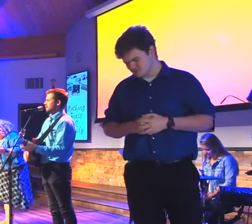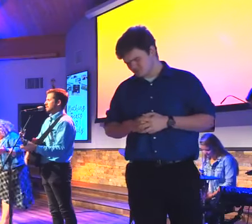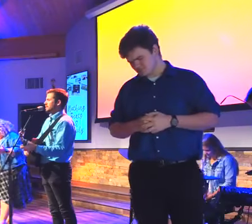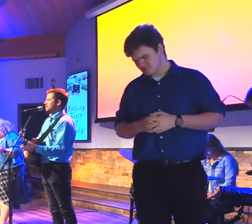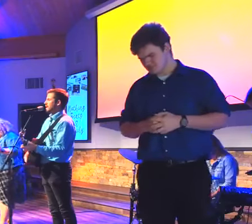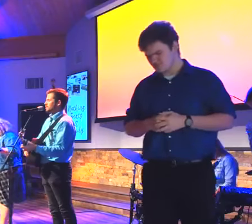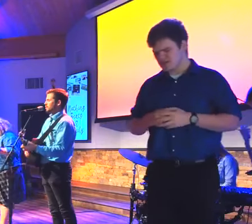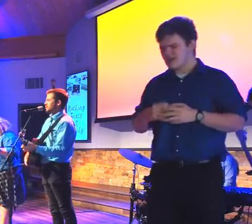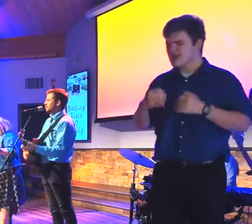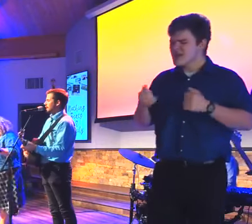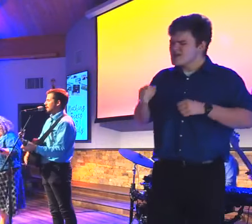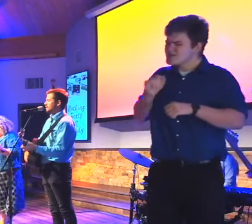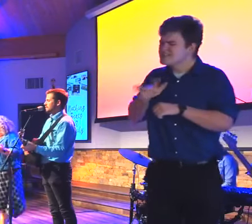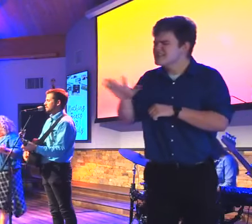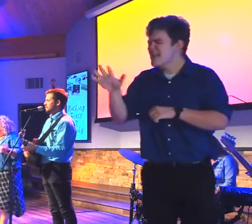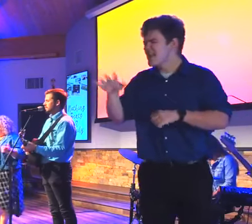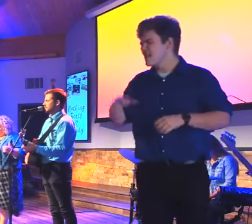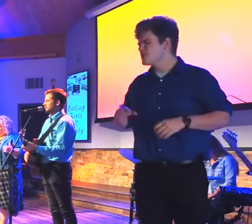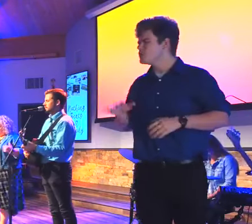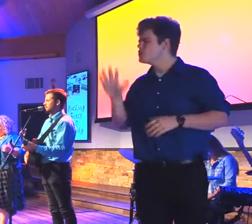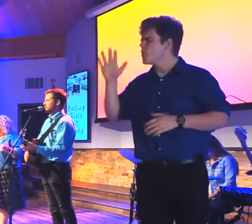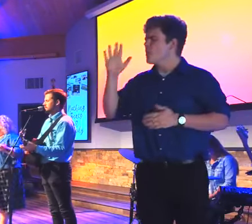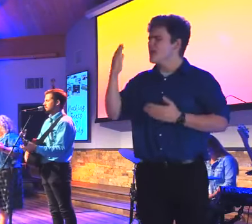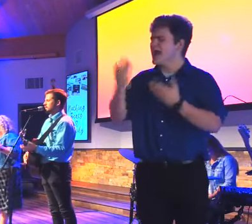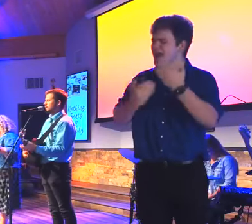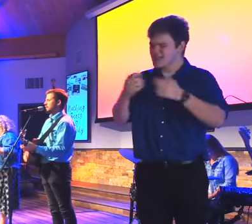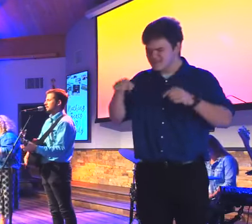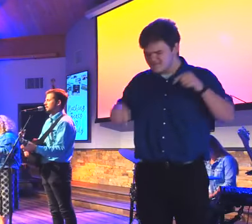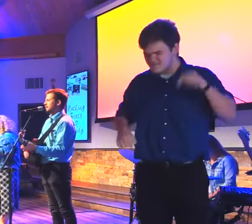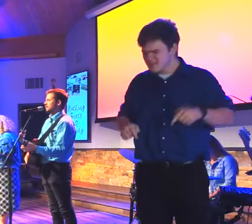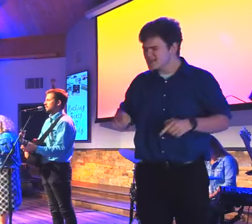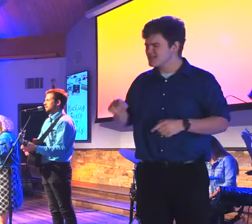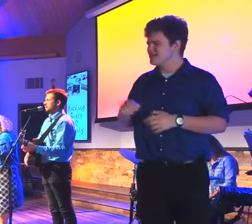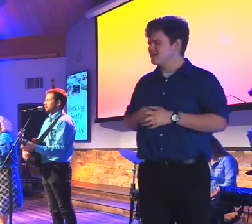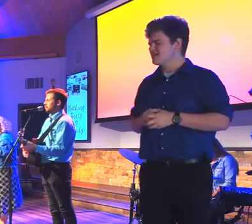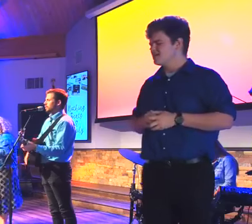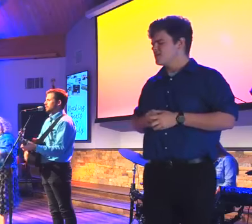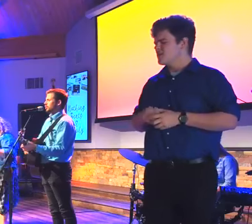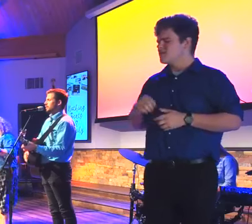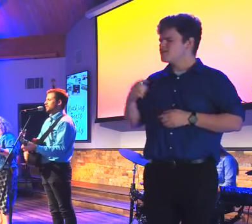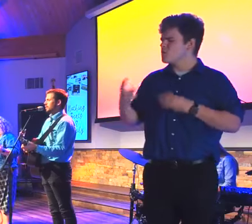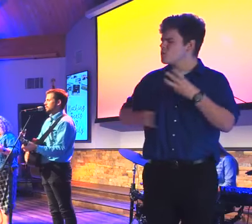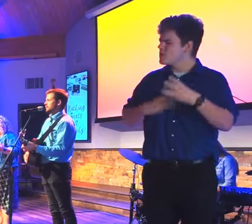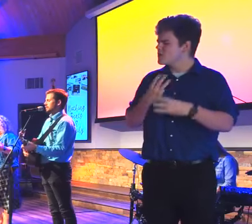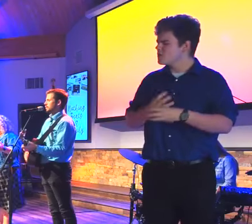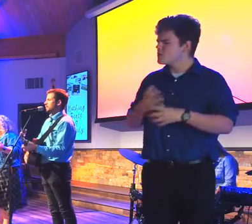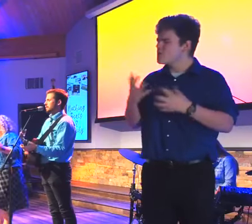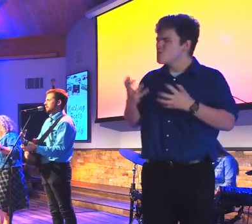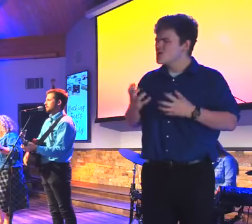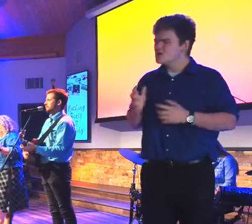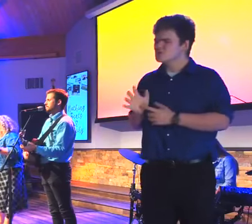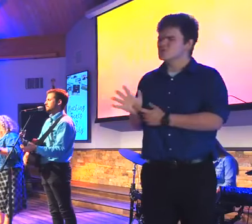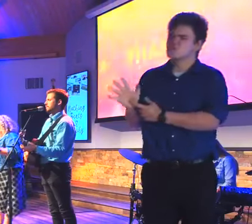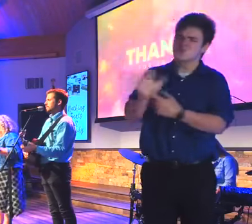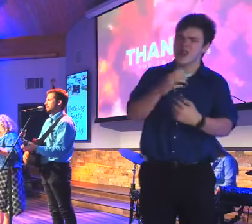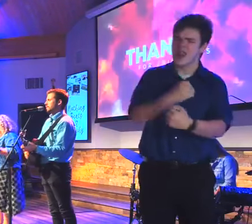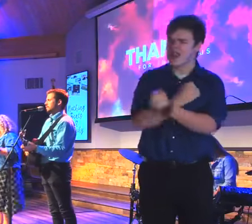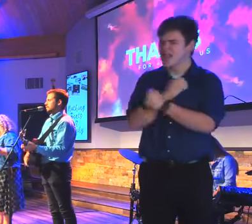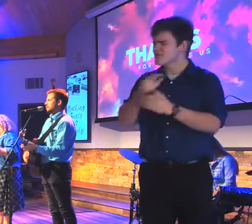Lord, now send us out to be your hands and feet, to be your salt and light. Lord, we want to share love with this community.